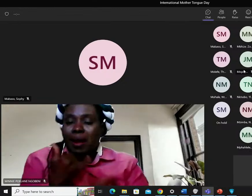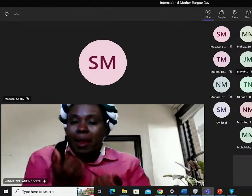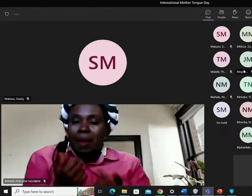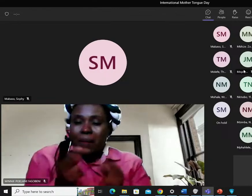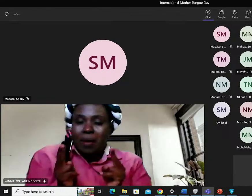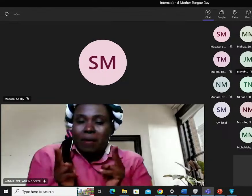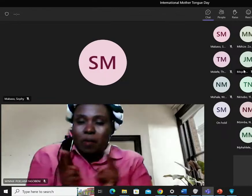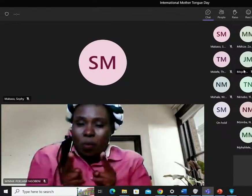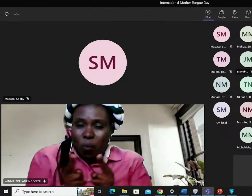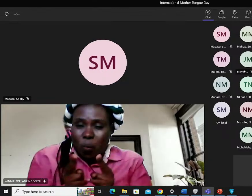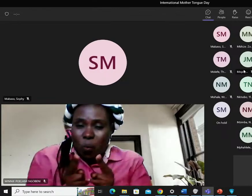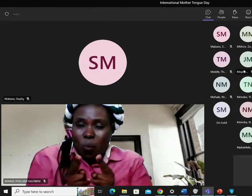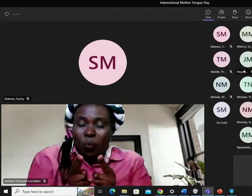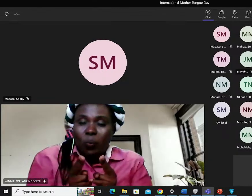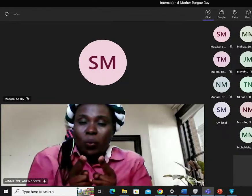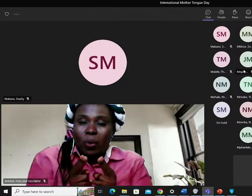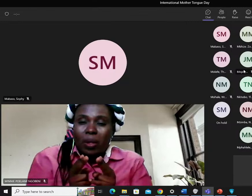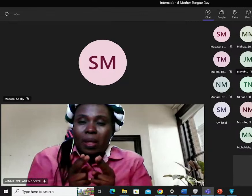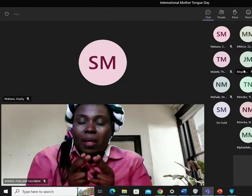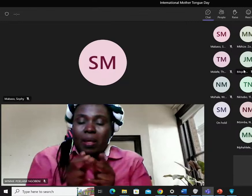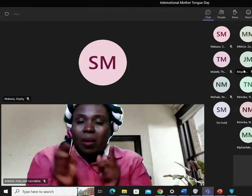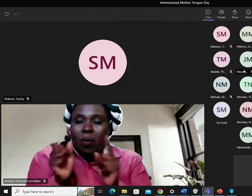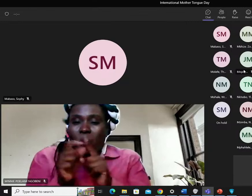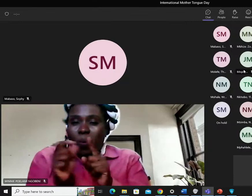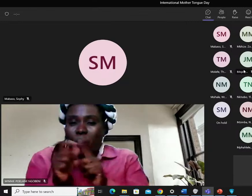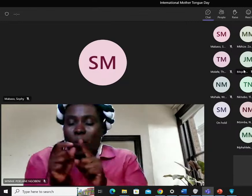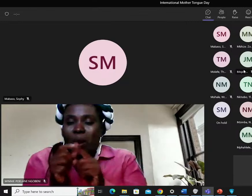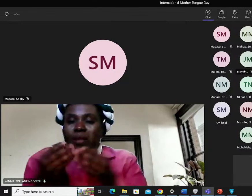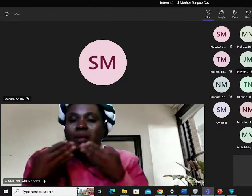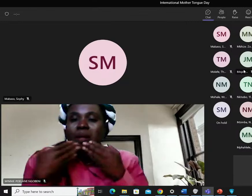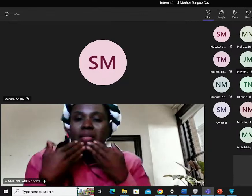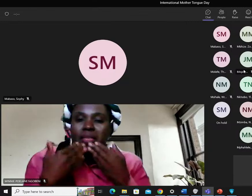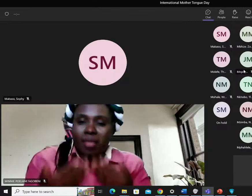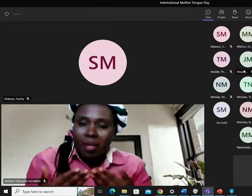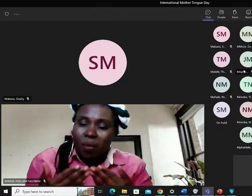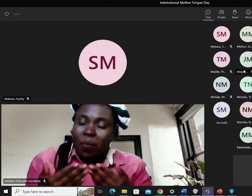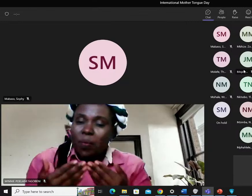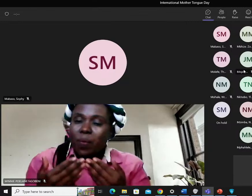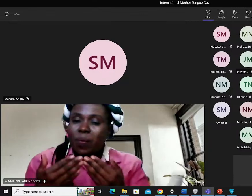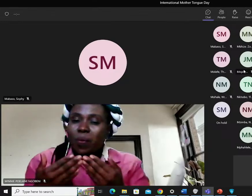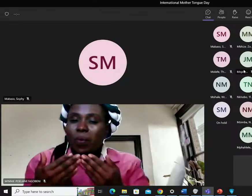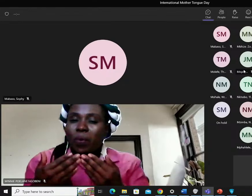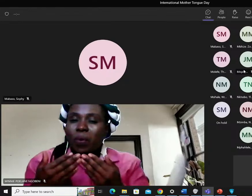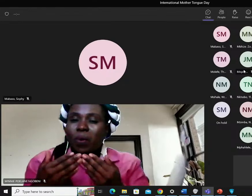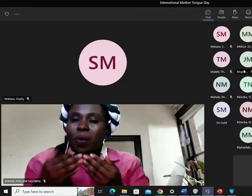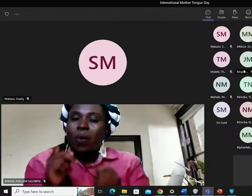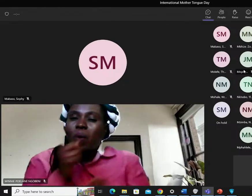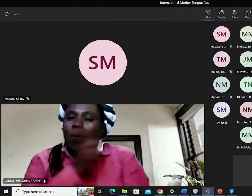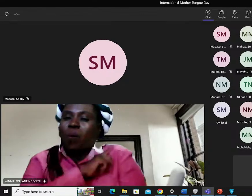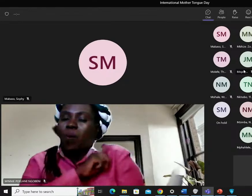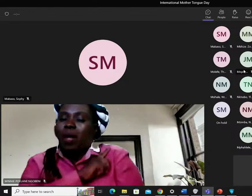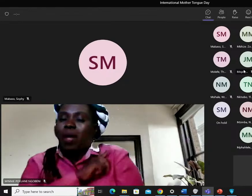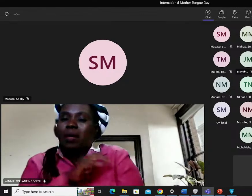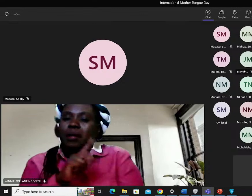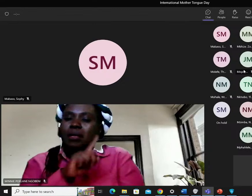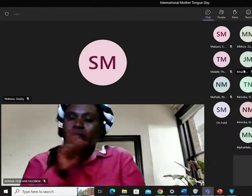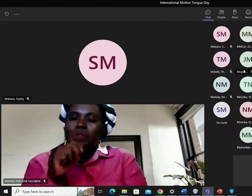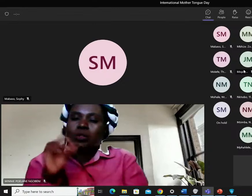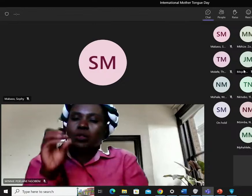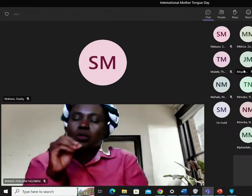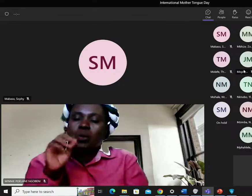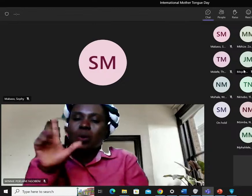mfutshane ngamazwi nje okubulela njengokuba uZolani sele